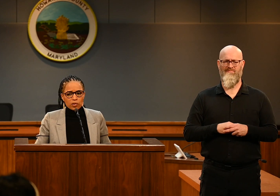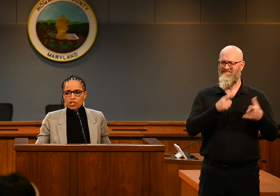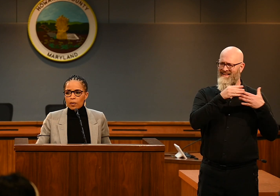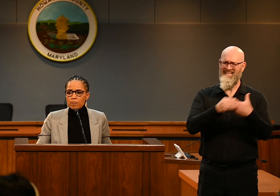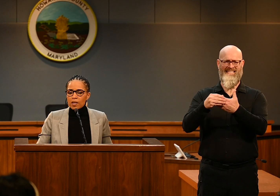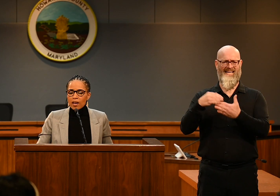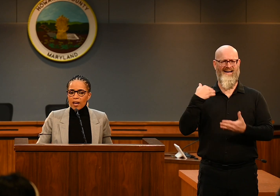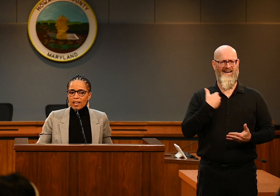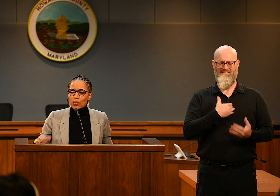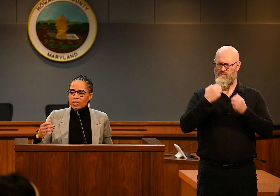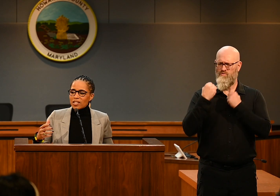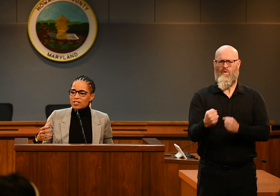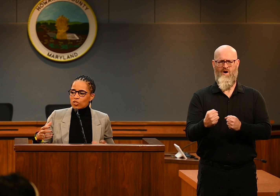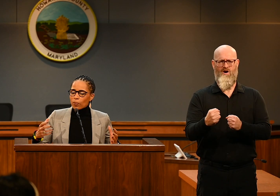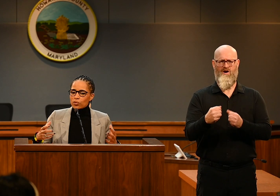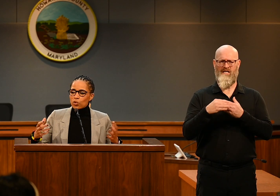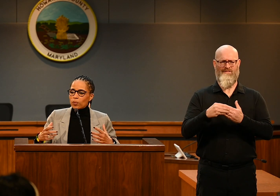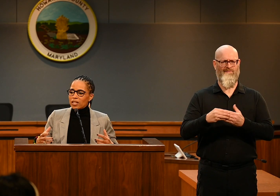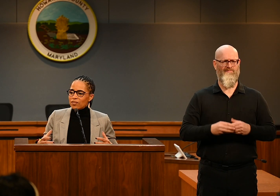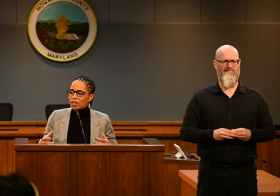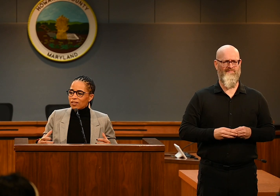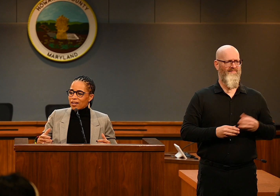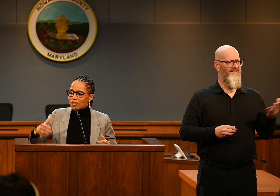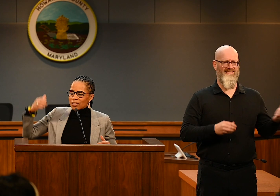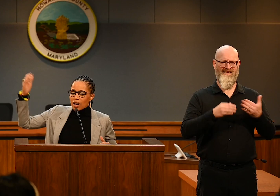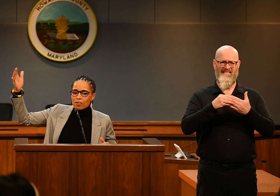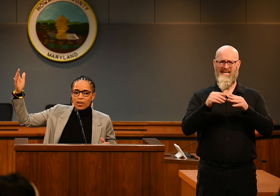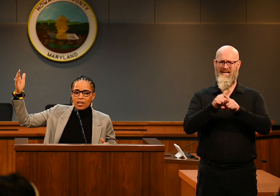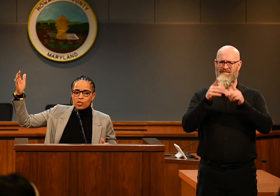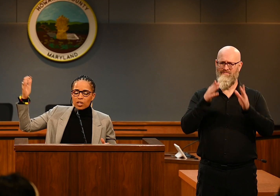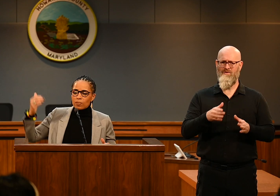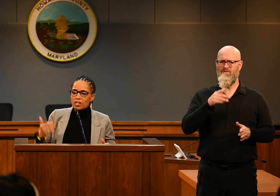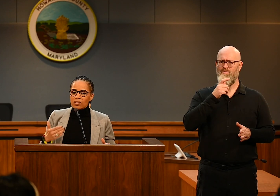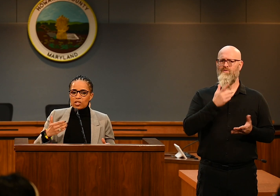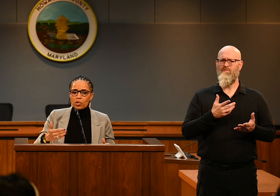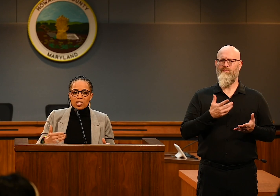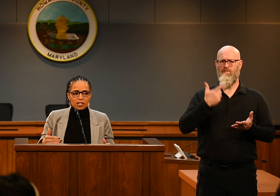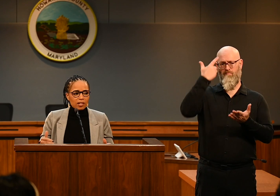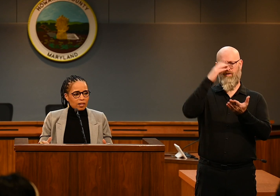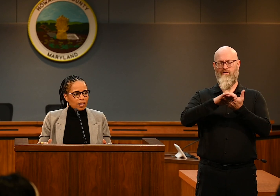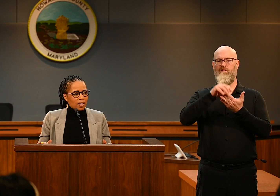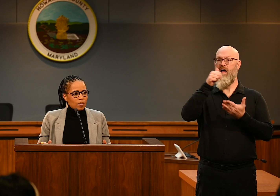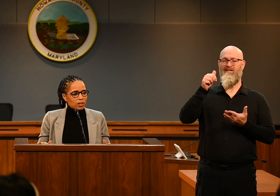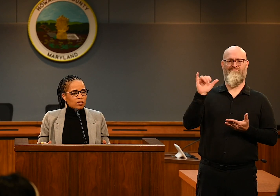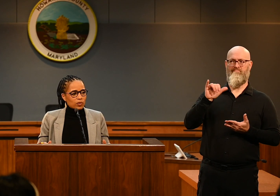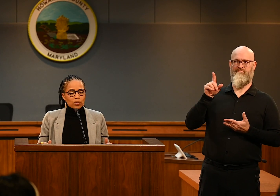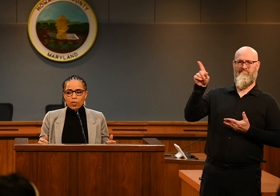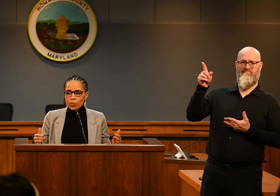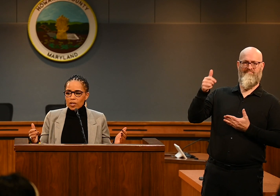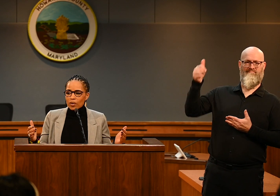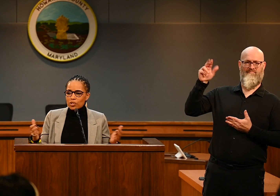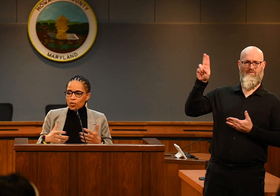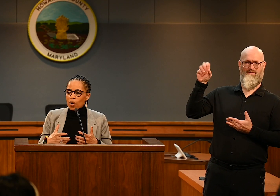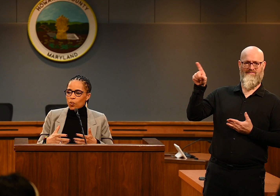strong leadership, and who leads as a person who believes, unlike the top of our country, he believes in unity, believes for